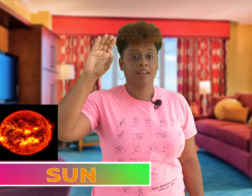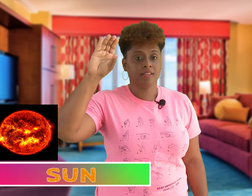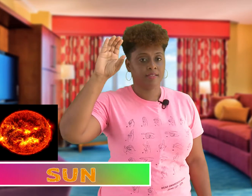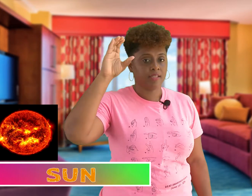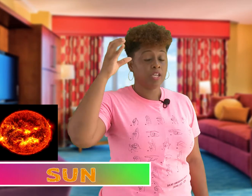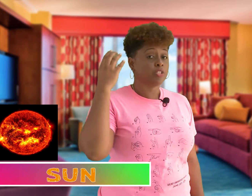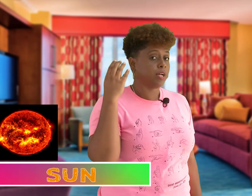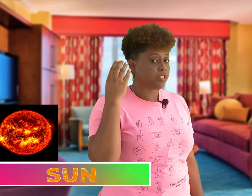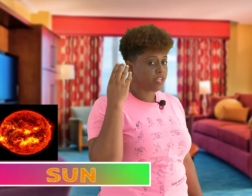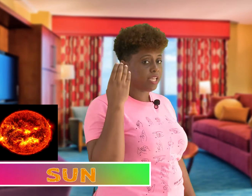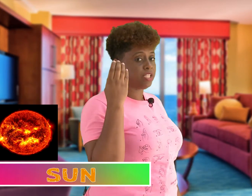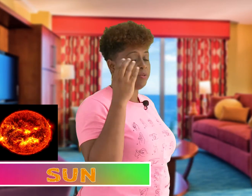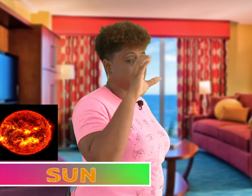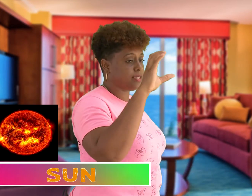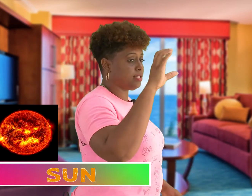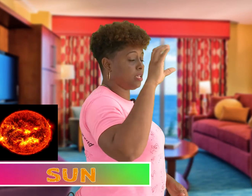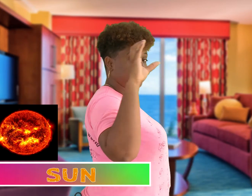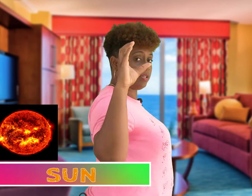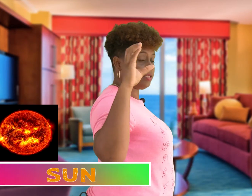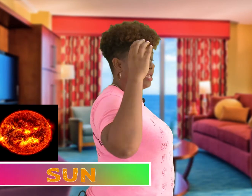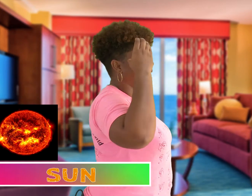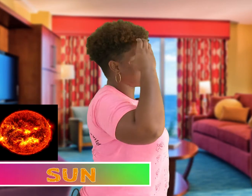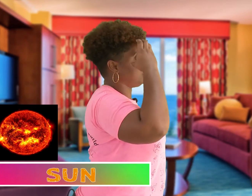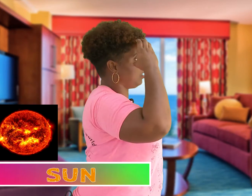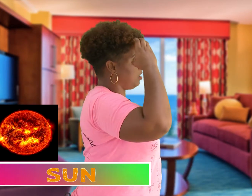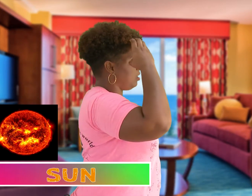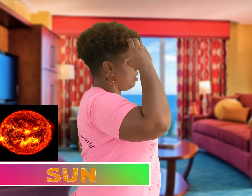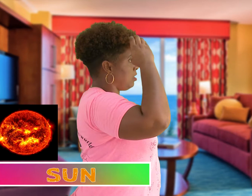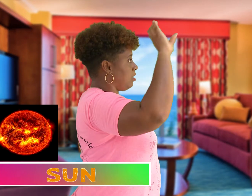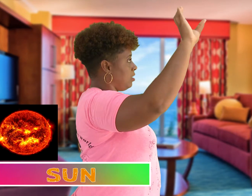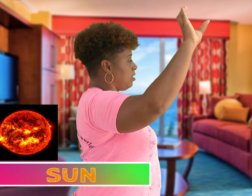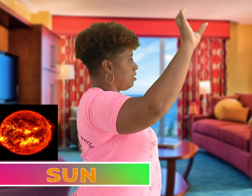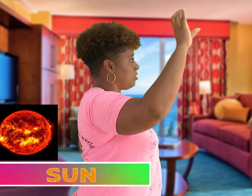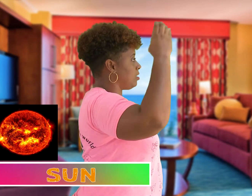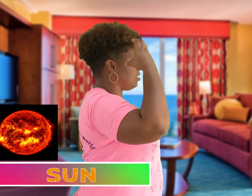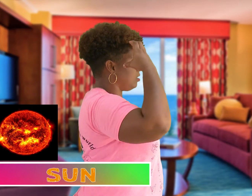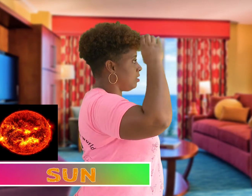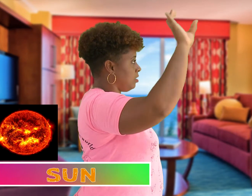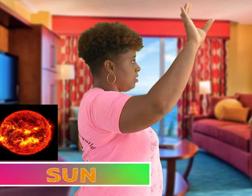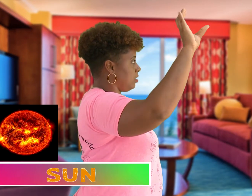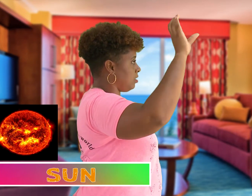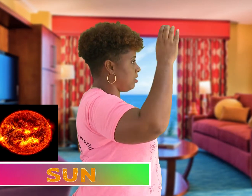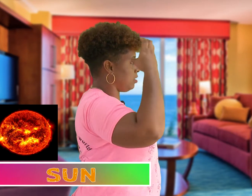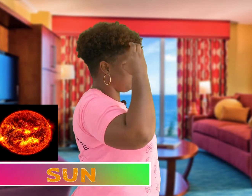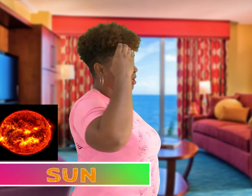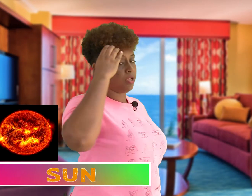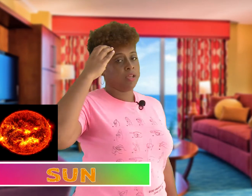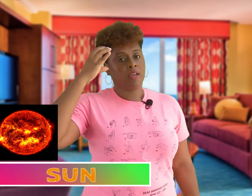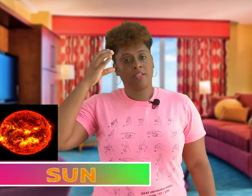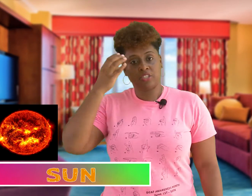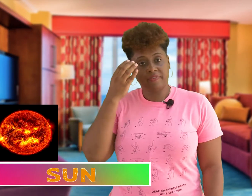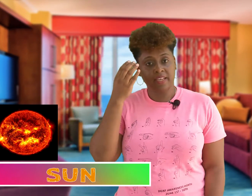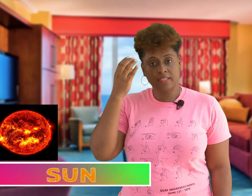Sun. So I'll turn again so you can see. You see hand? Sun. You just flick it